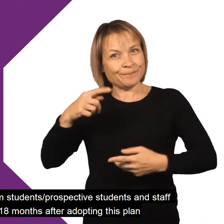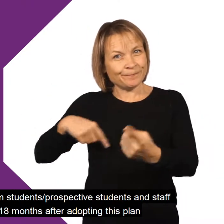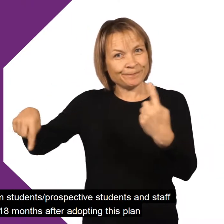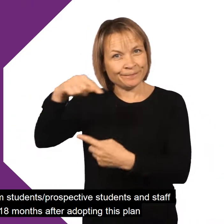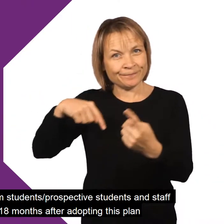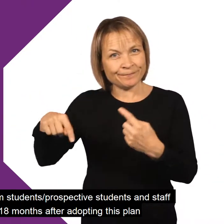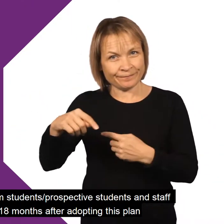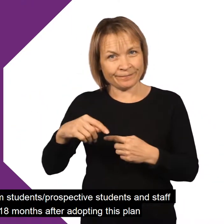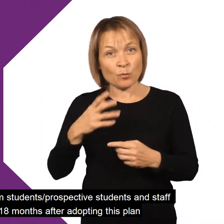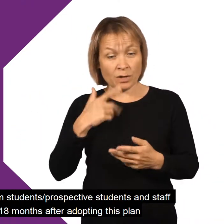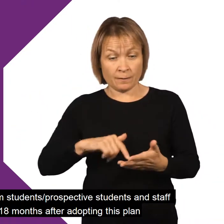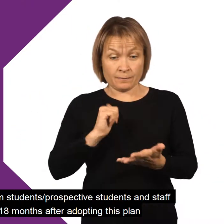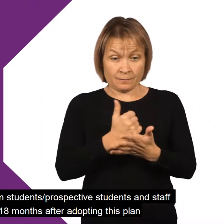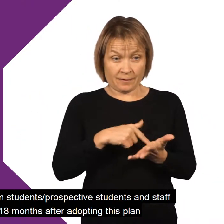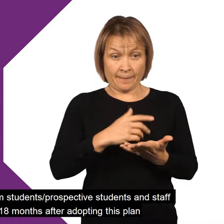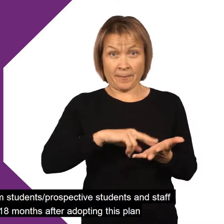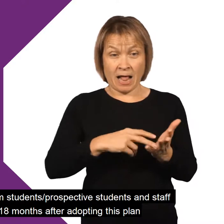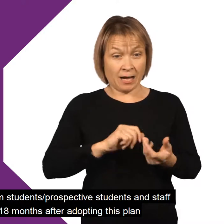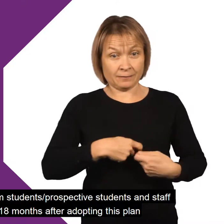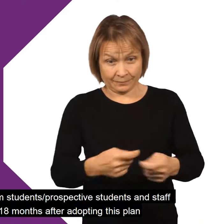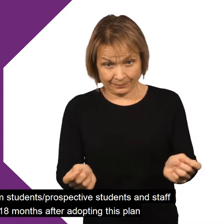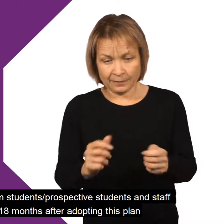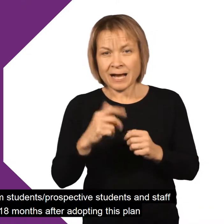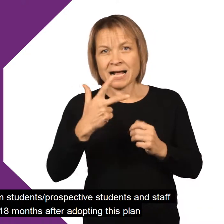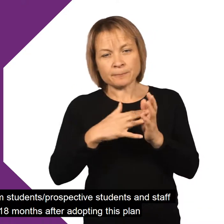Over the coming 18 months after adopting this plan